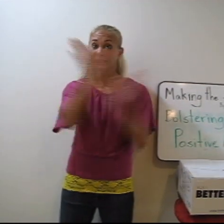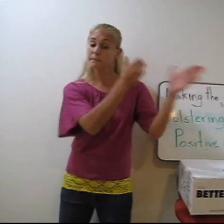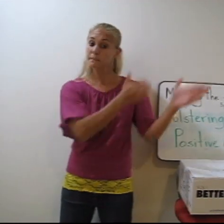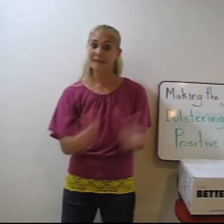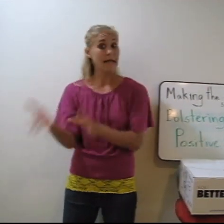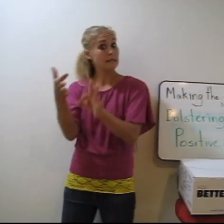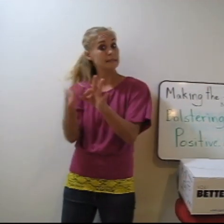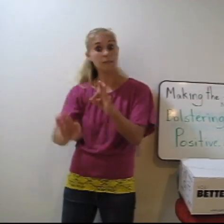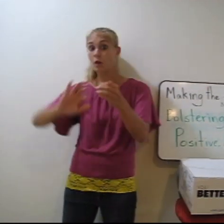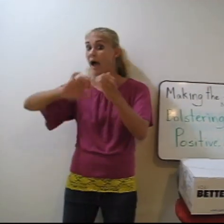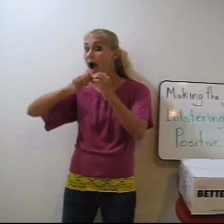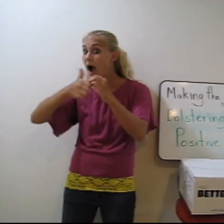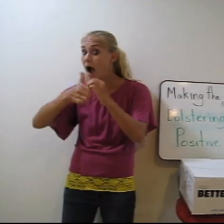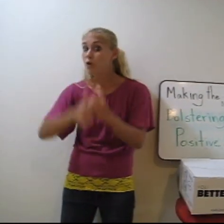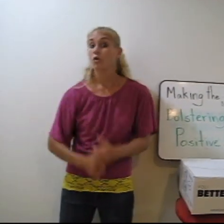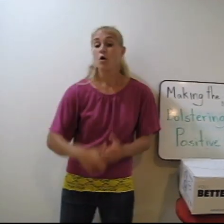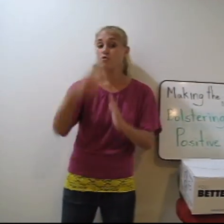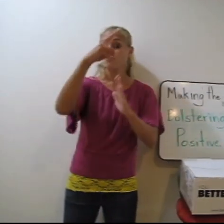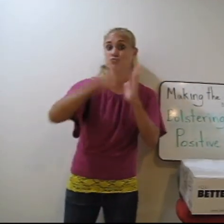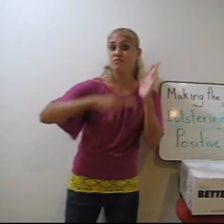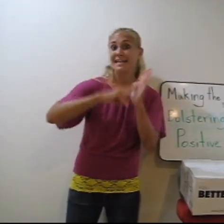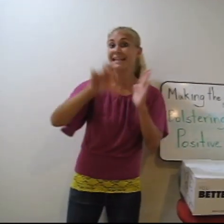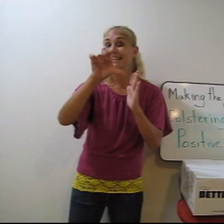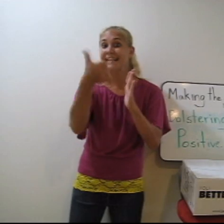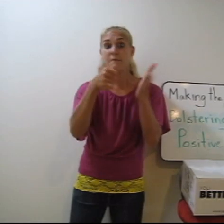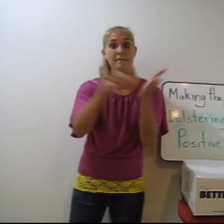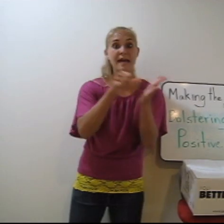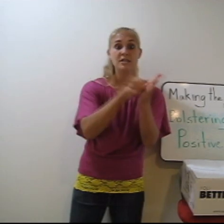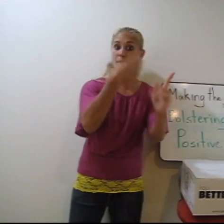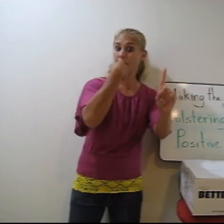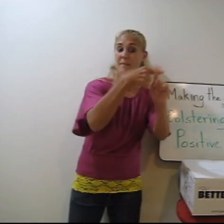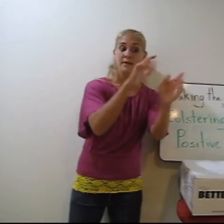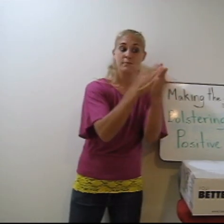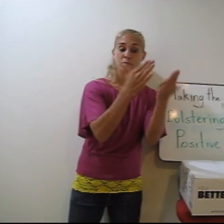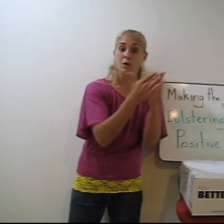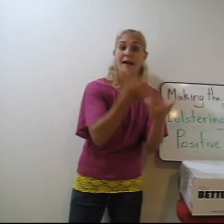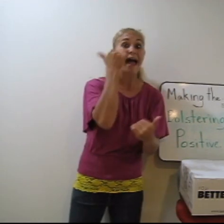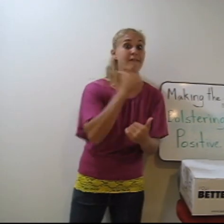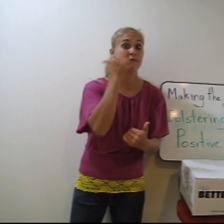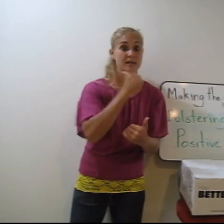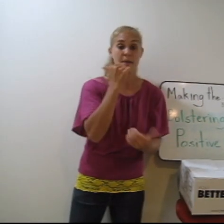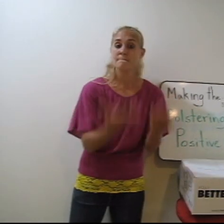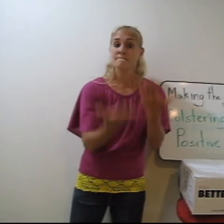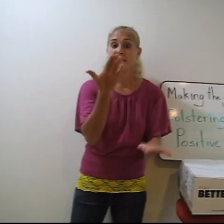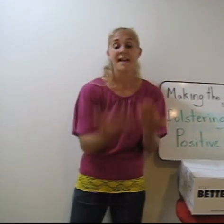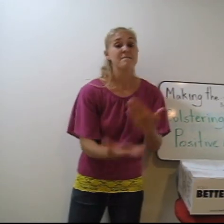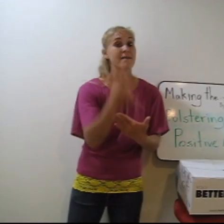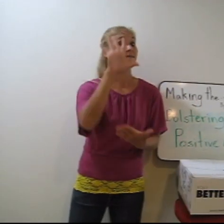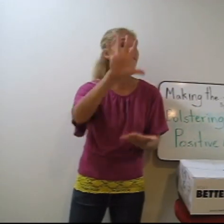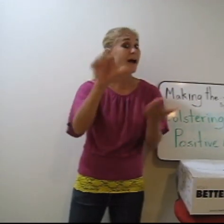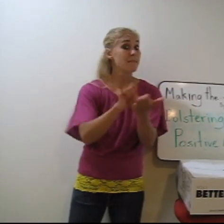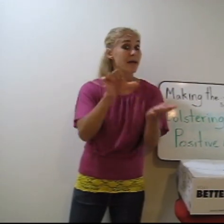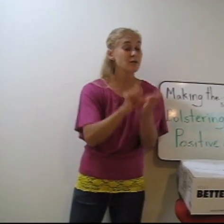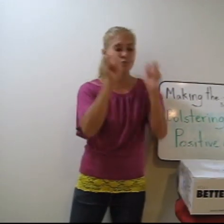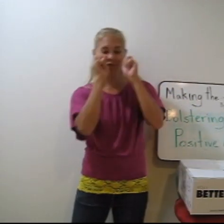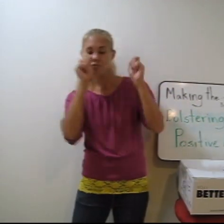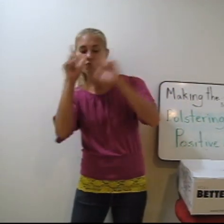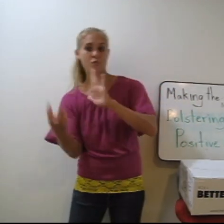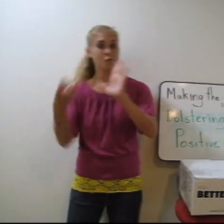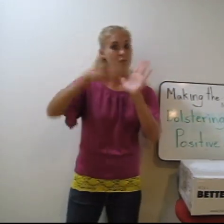this: reading 10 pages of a good book a day. Maybe just 5 pages when you first get up and 5 pages just before